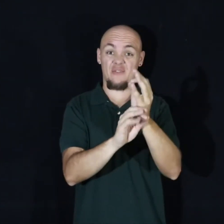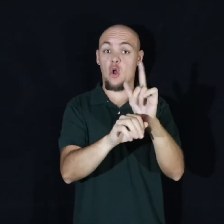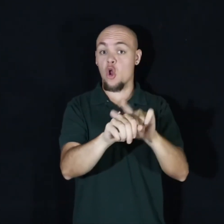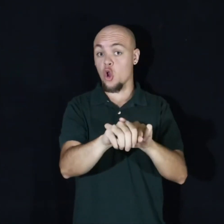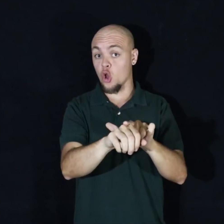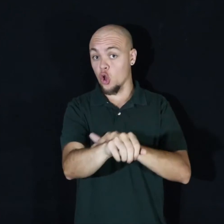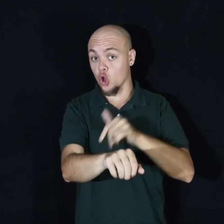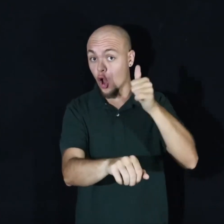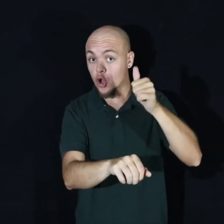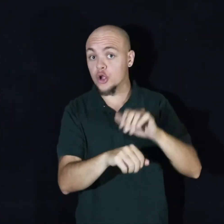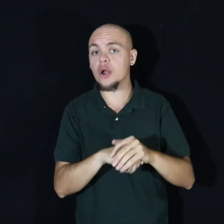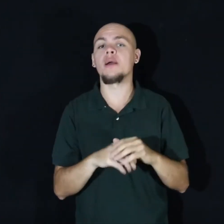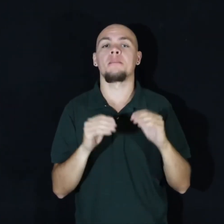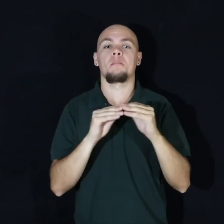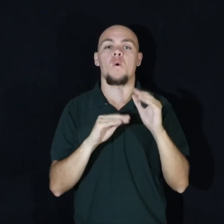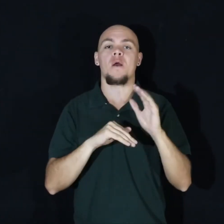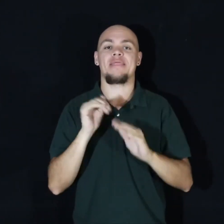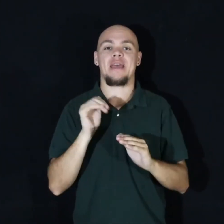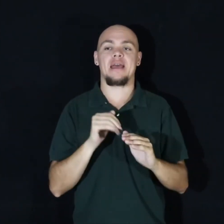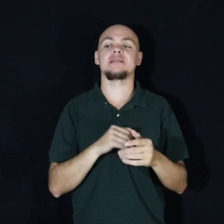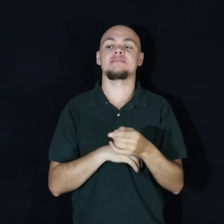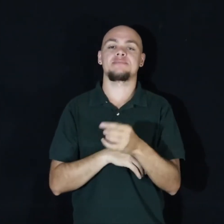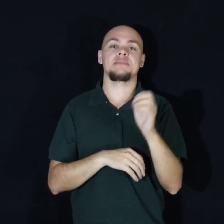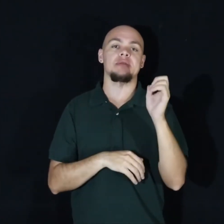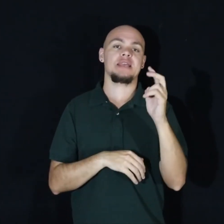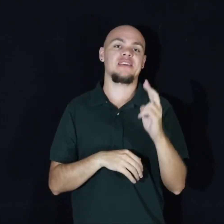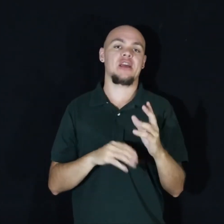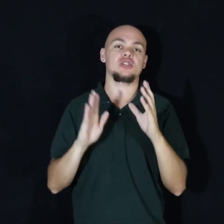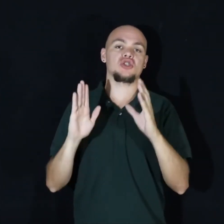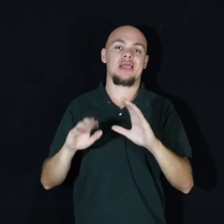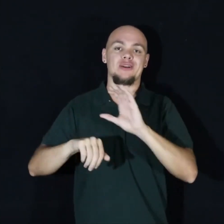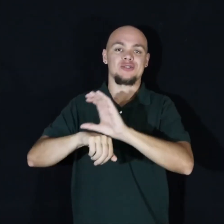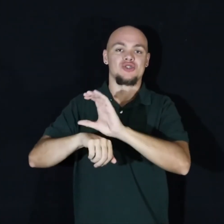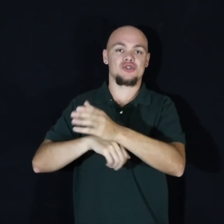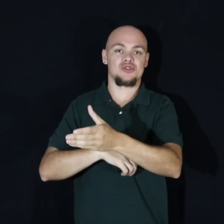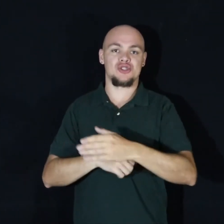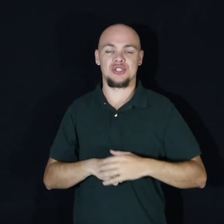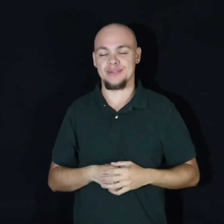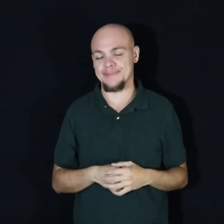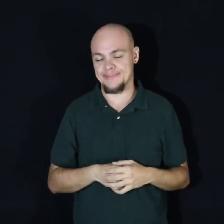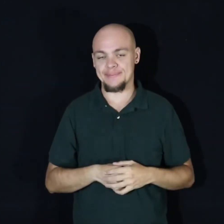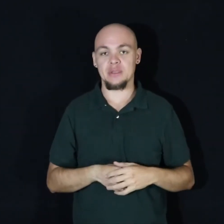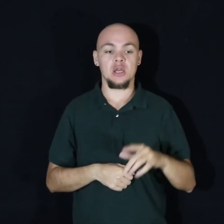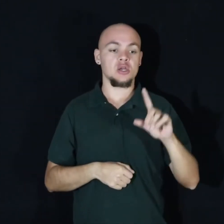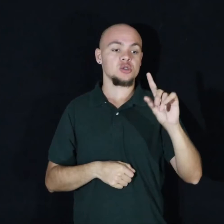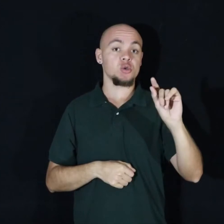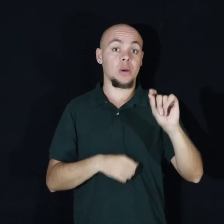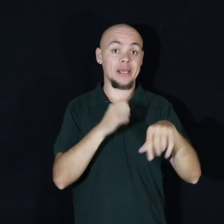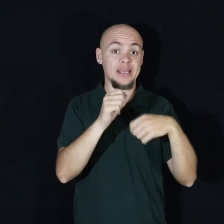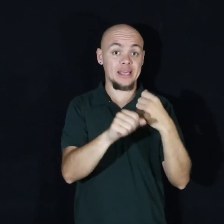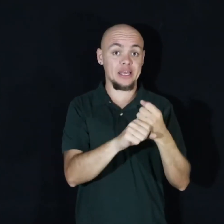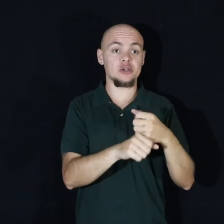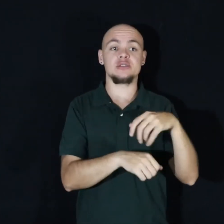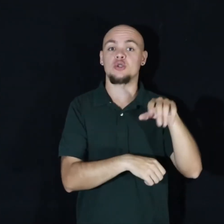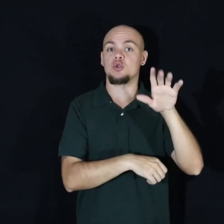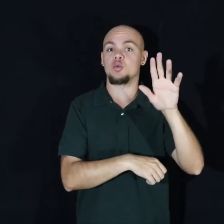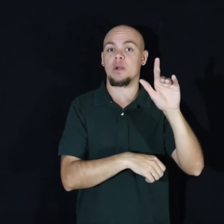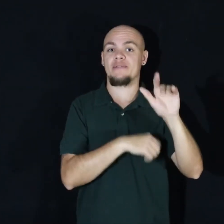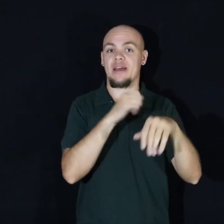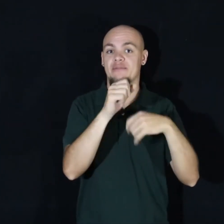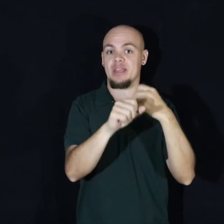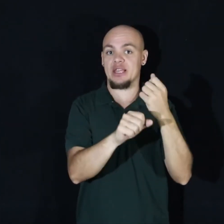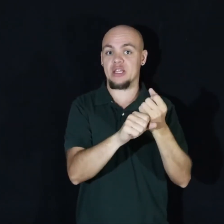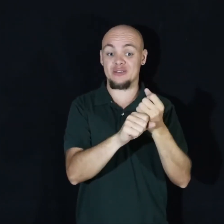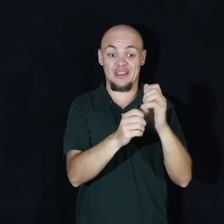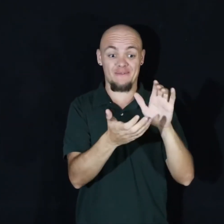longer and are more faithful than some of my evangelical counterparts. When they're celebrating 20 years of marriage